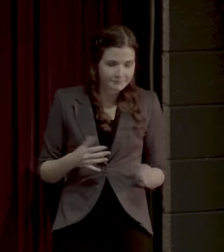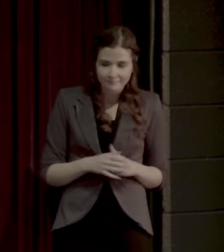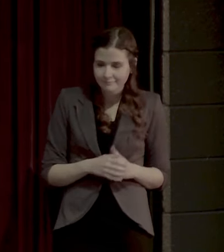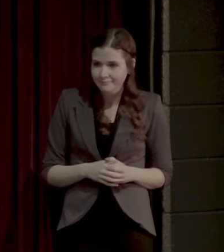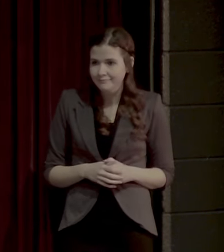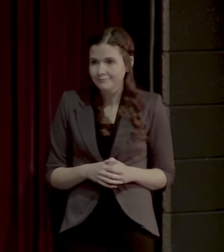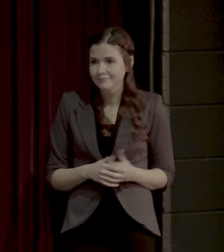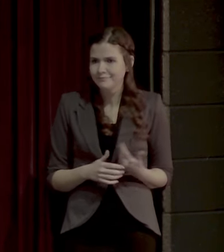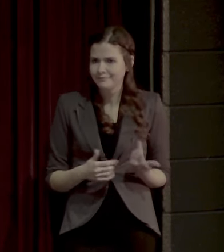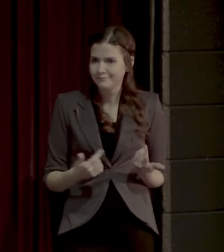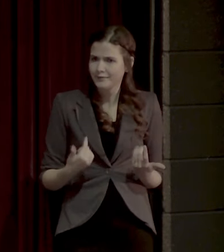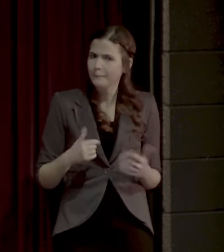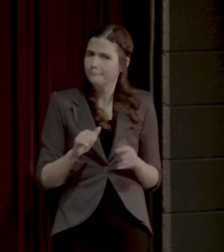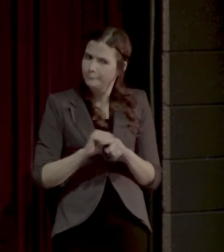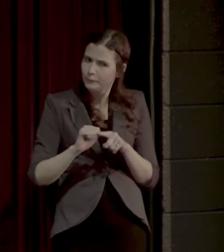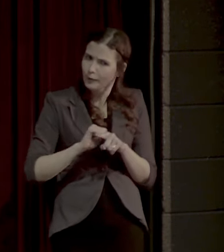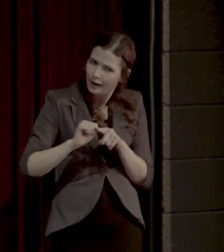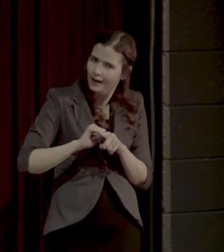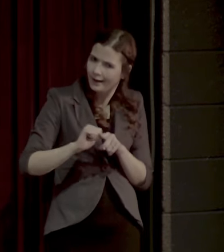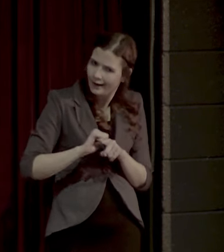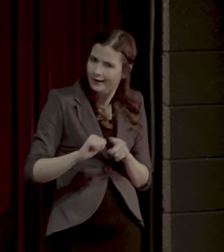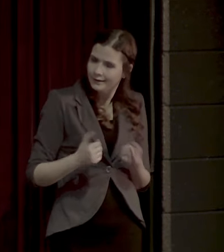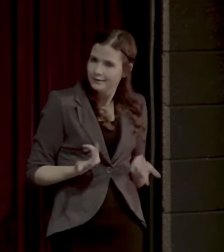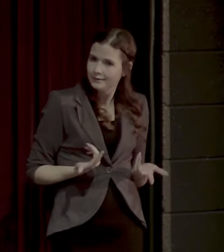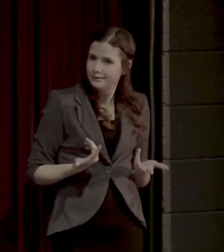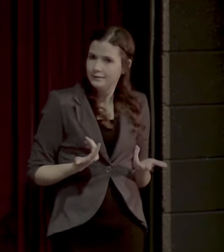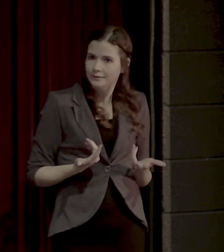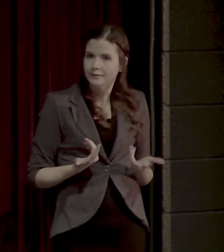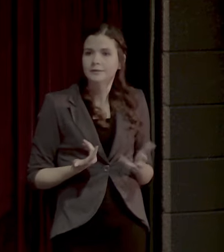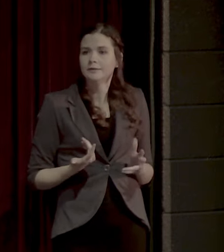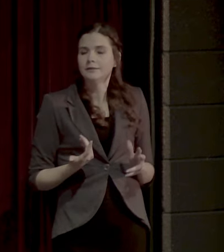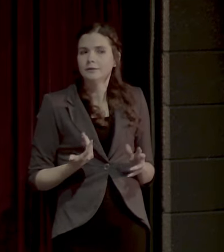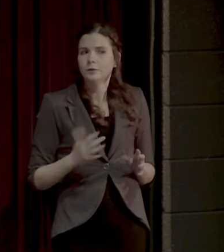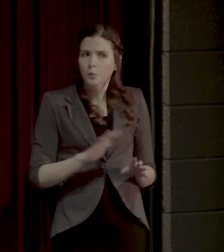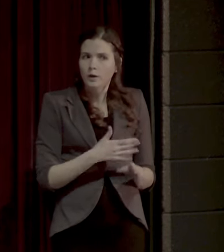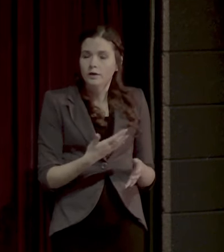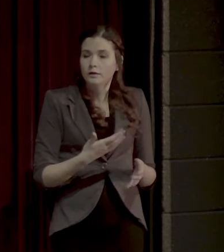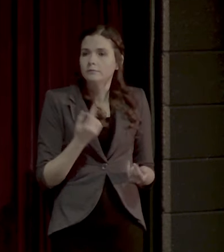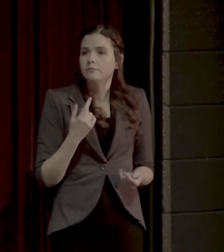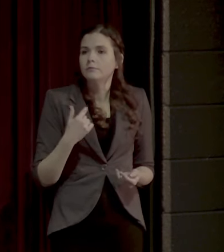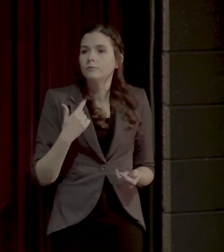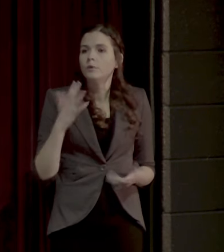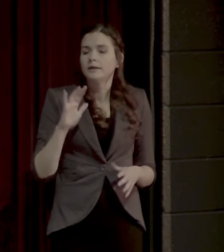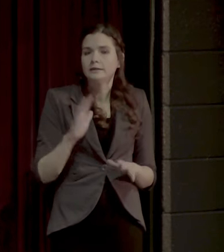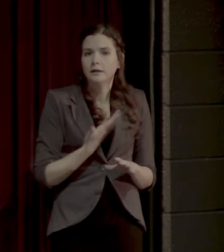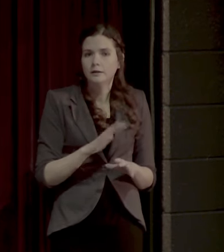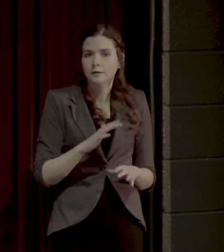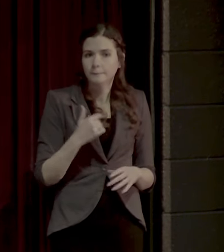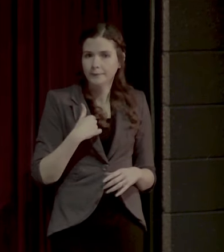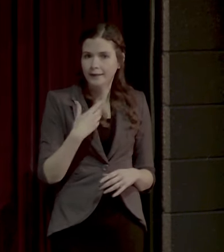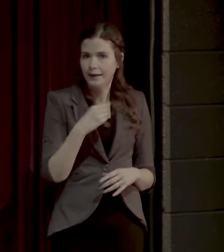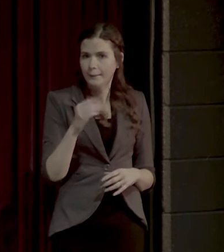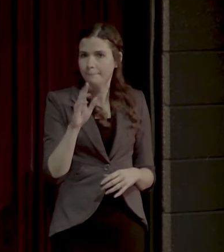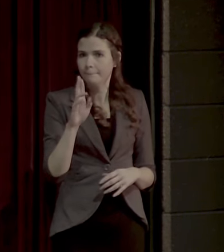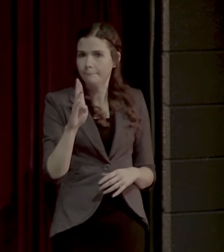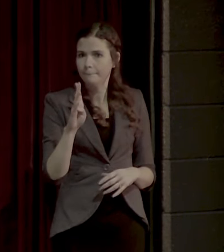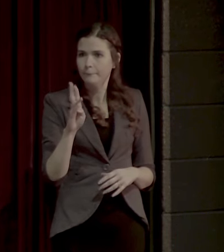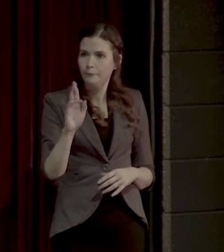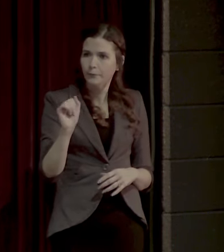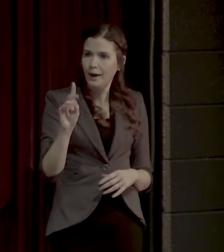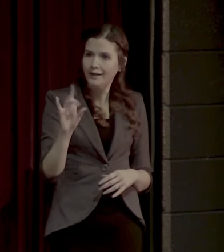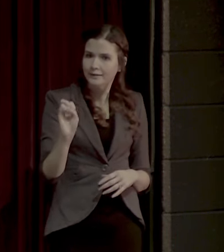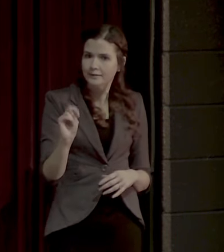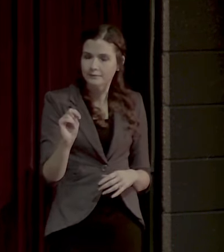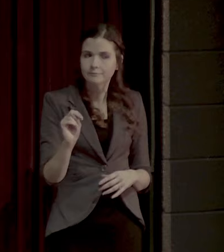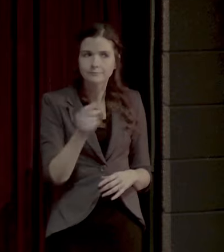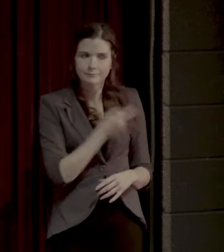And, you know, we practiced for weeks going to our choir part songs, and there was one song where me and Brandon, who got to be Charlie Brown, we each